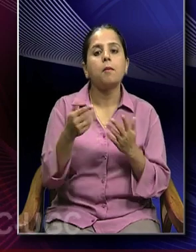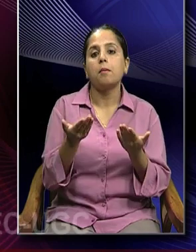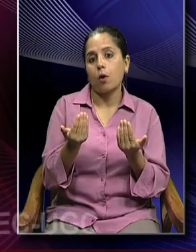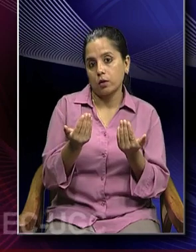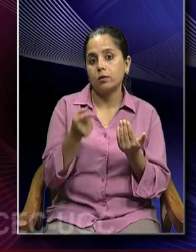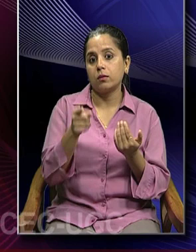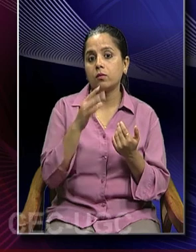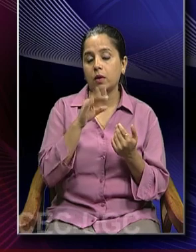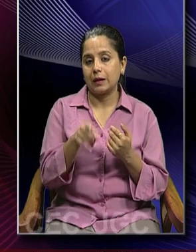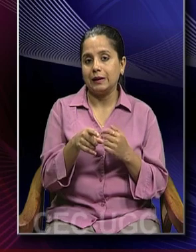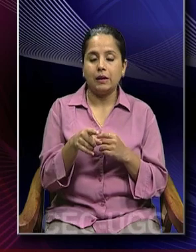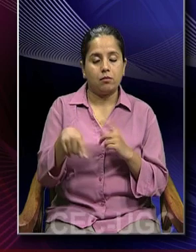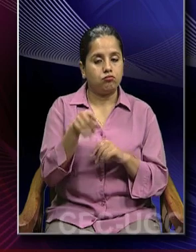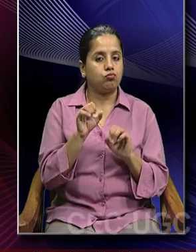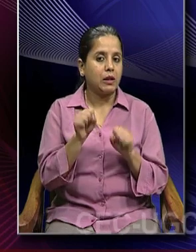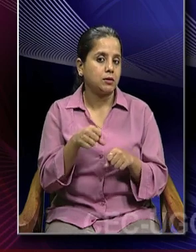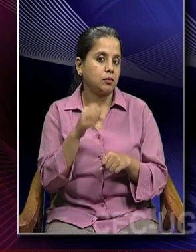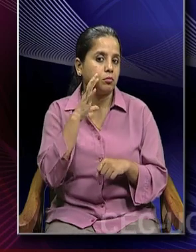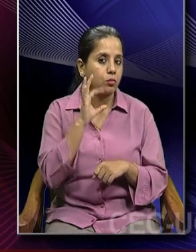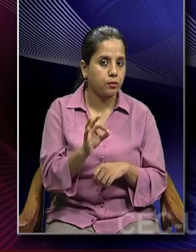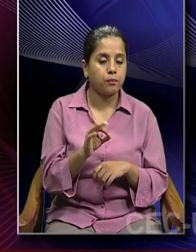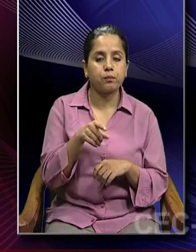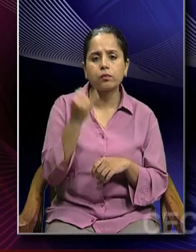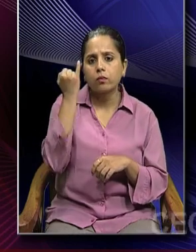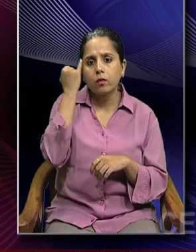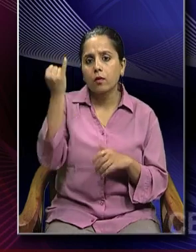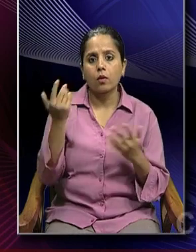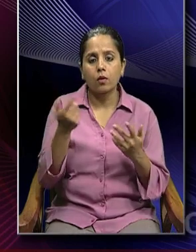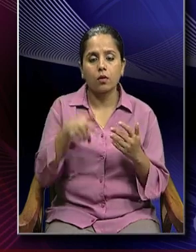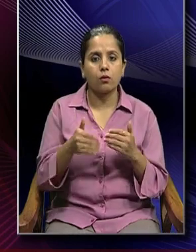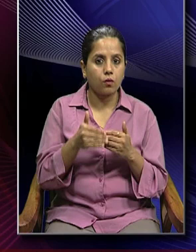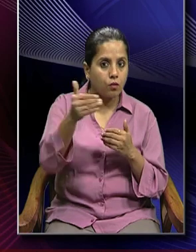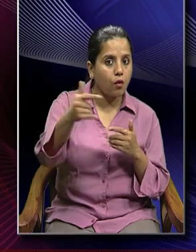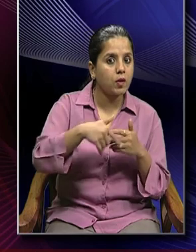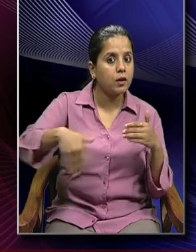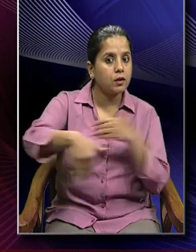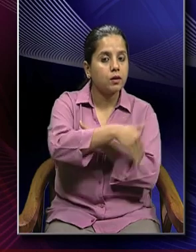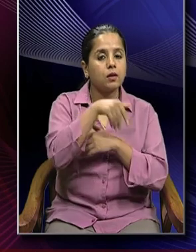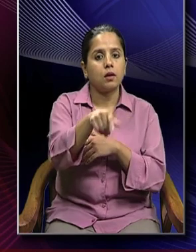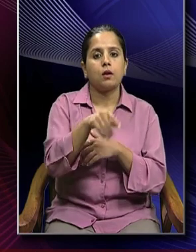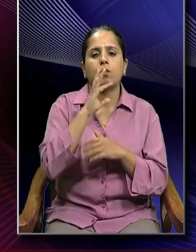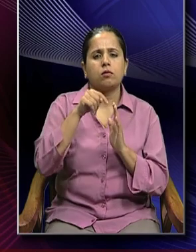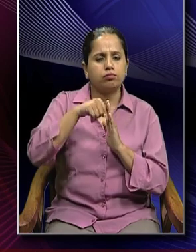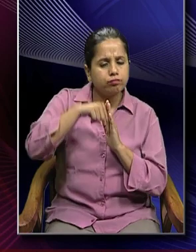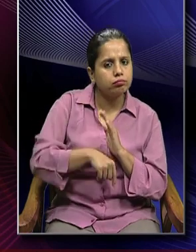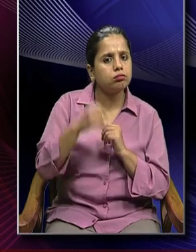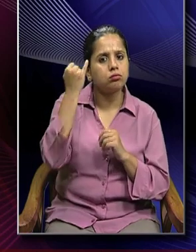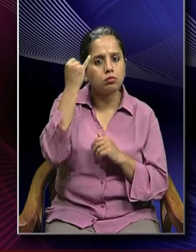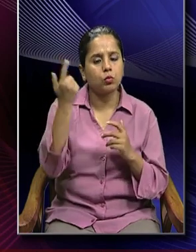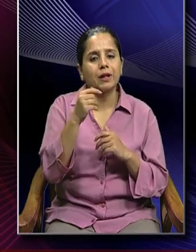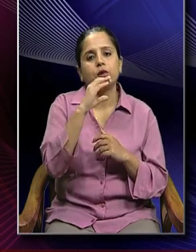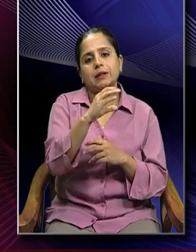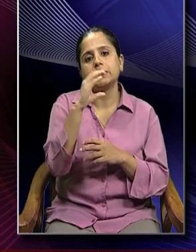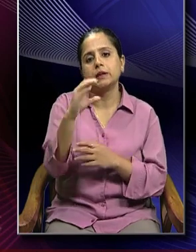actually very much important. So, the idea of forward engineering is basically rooted in the idea of